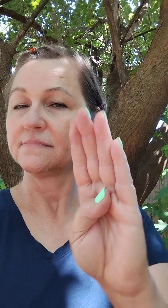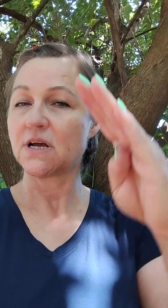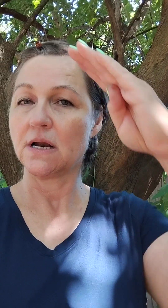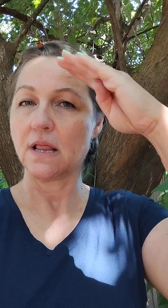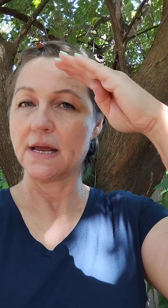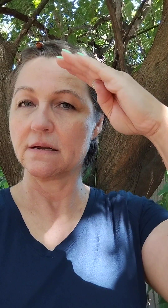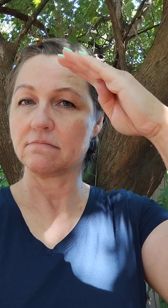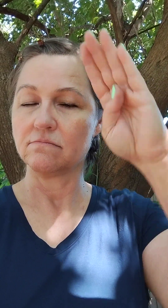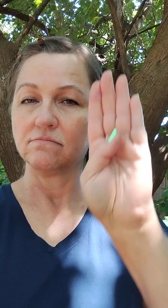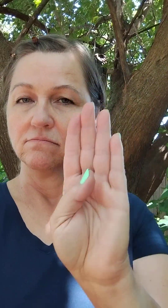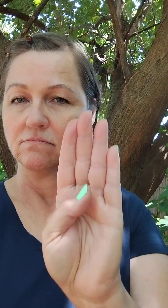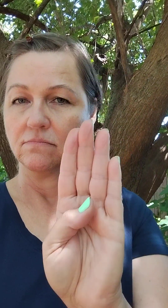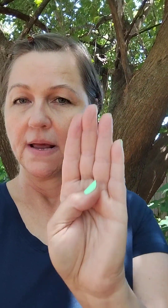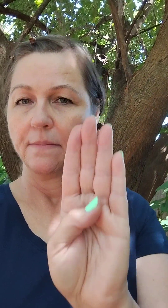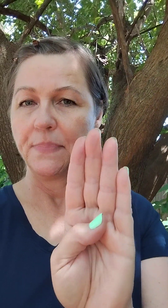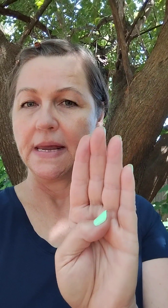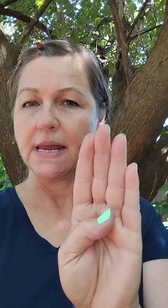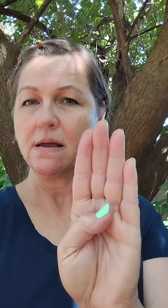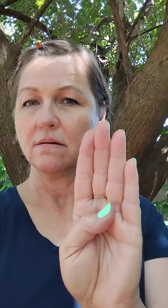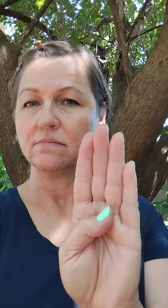Kind of like B.